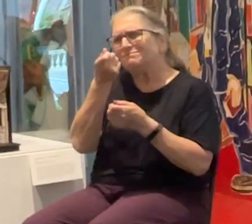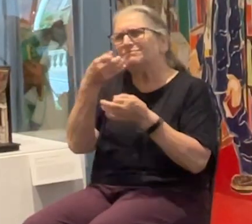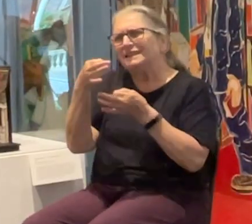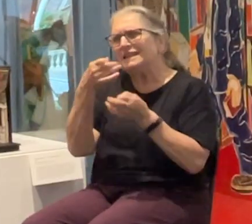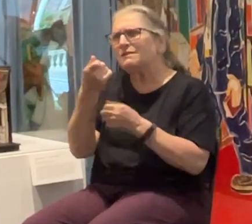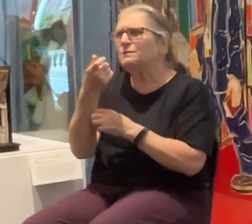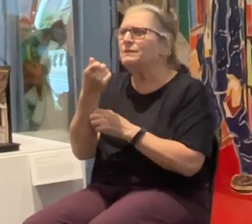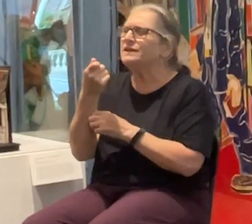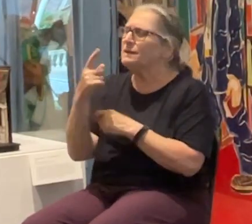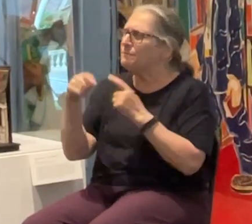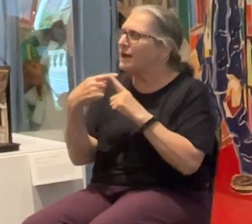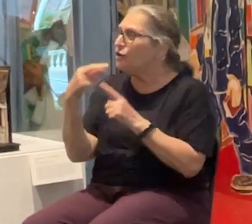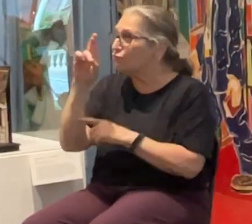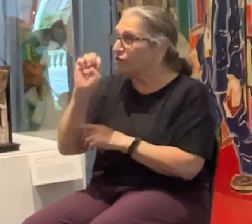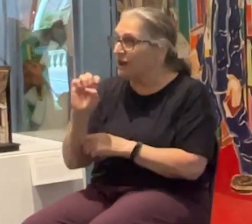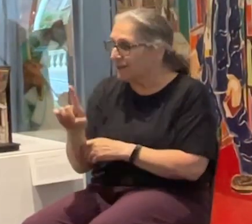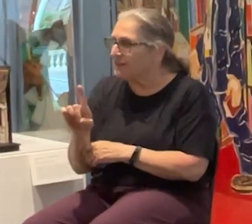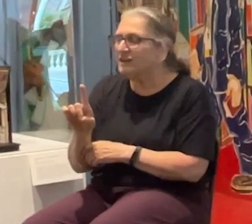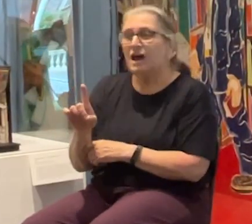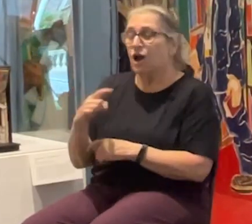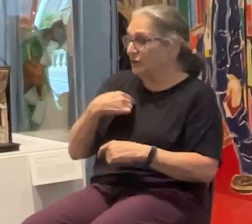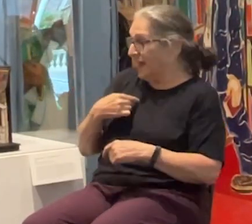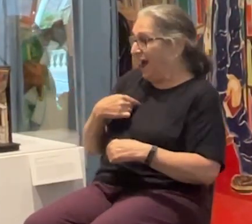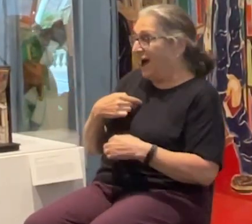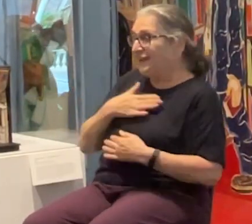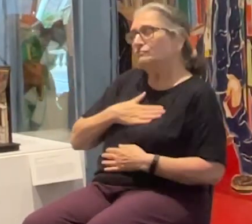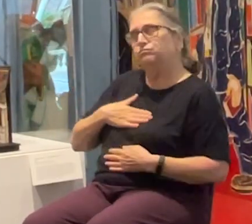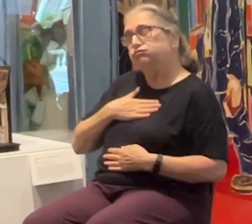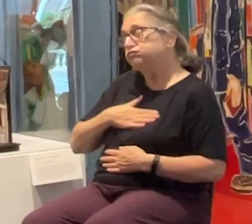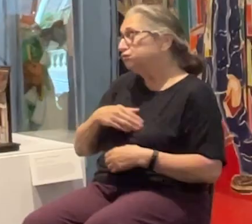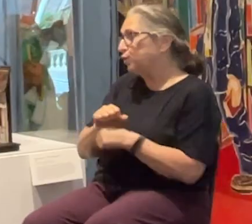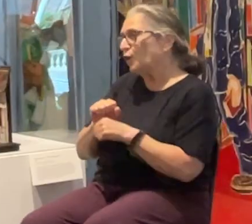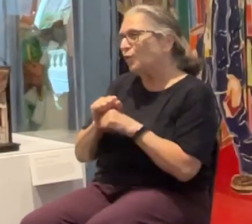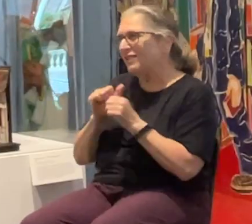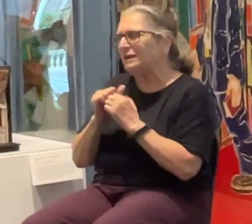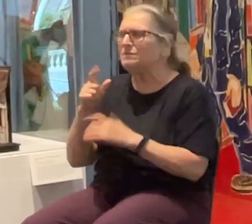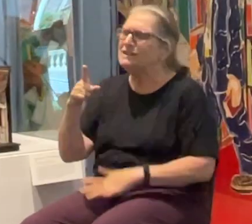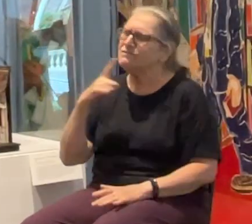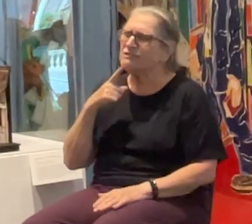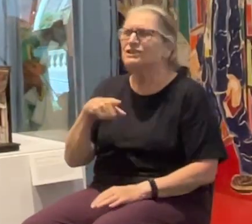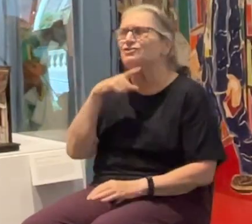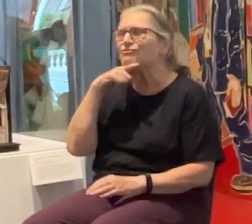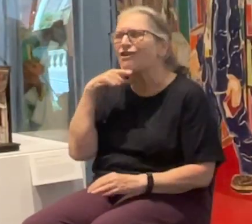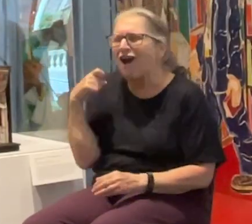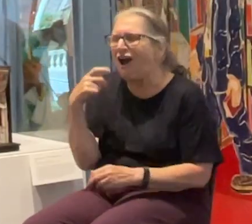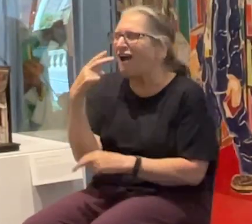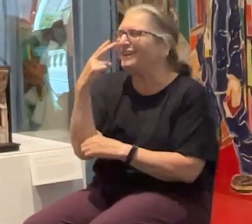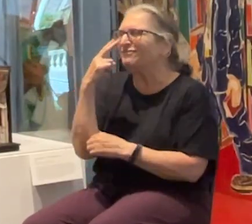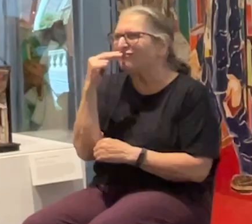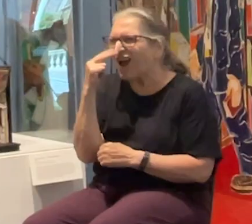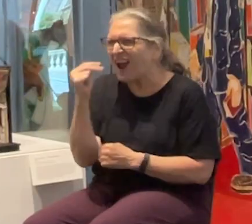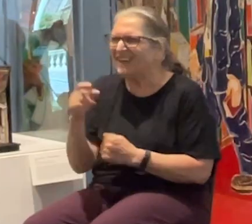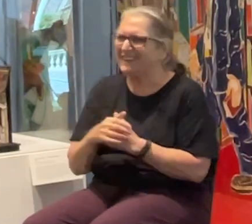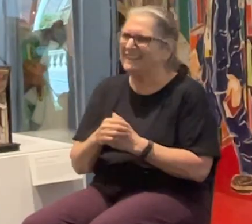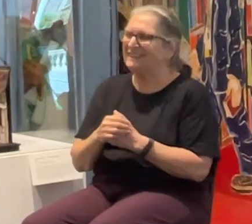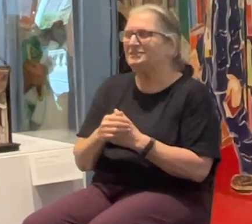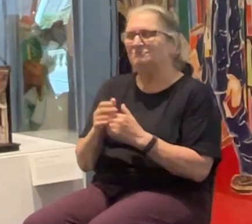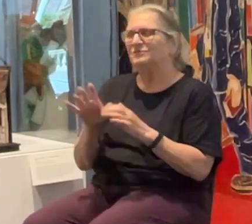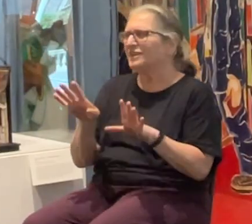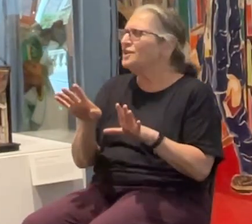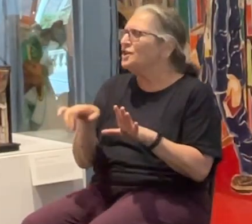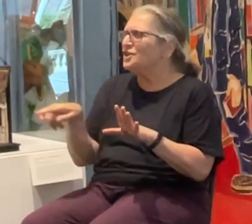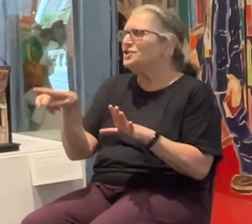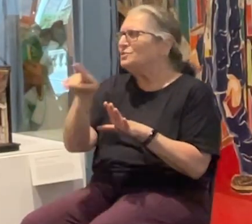with Red. He is just this sort of dryly funny, generous, humorous kind of person that you